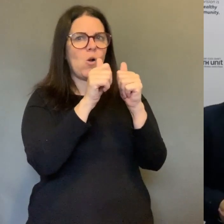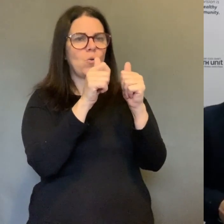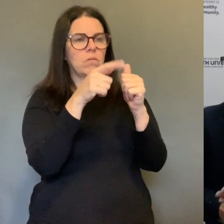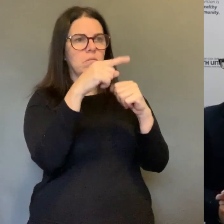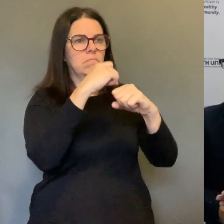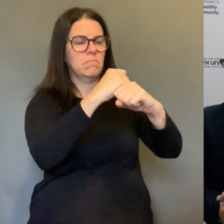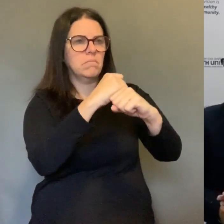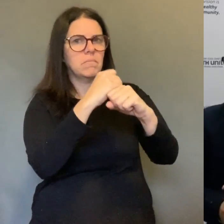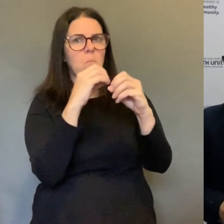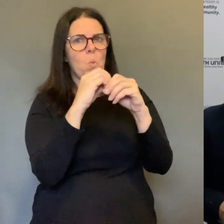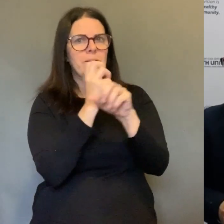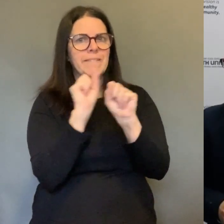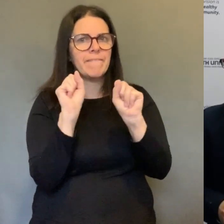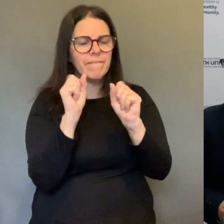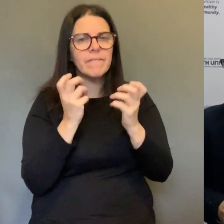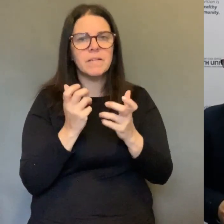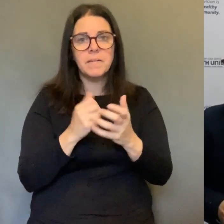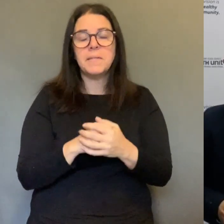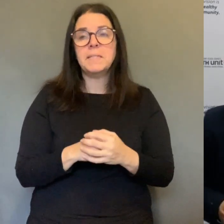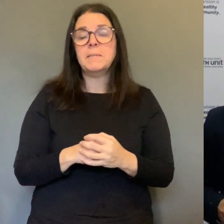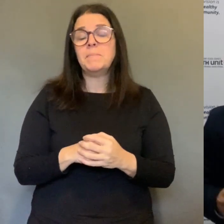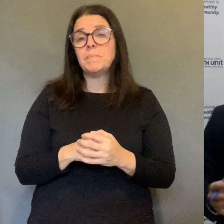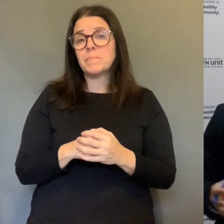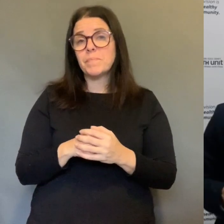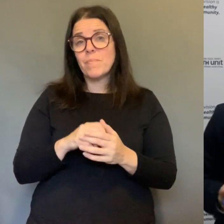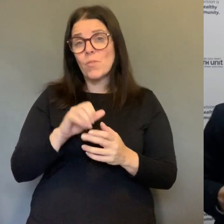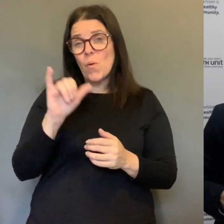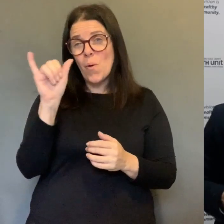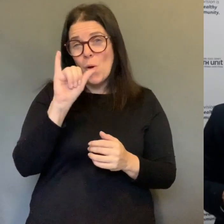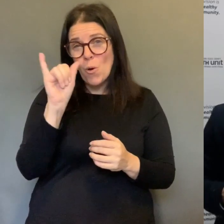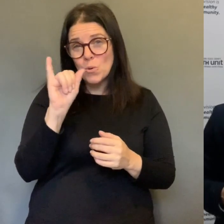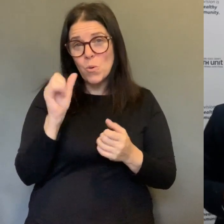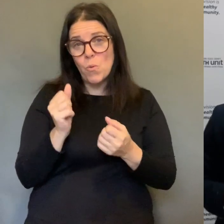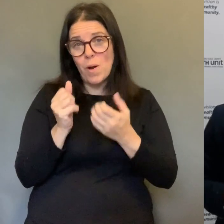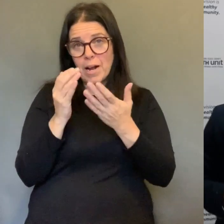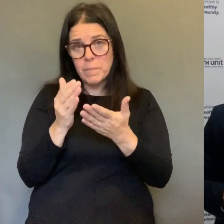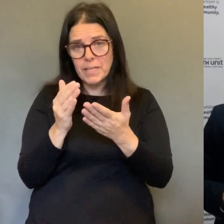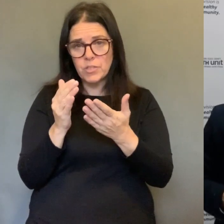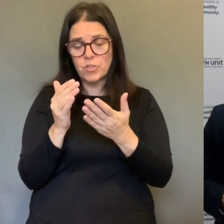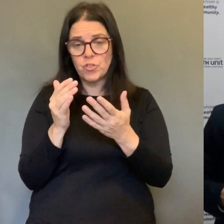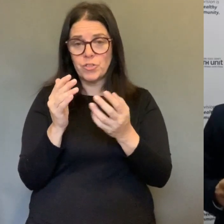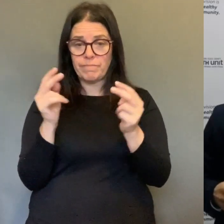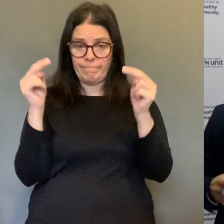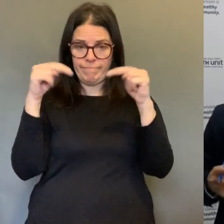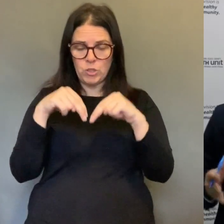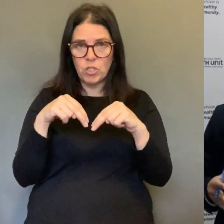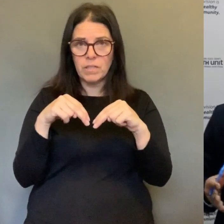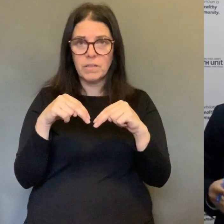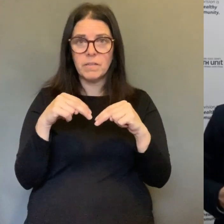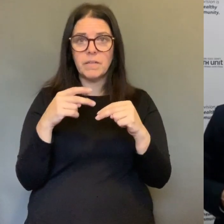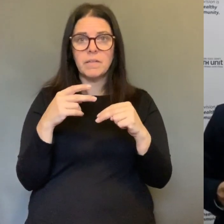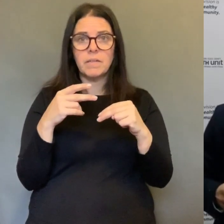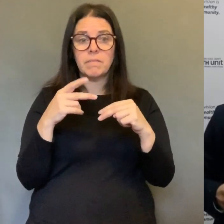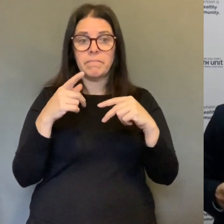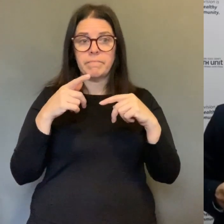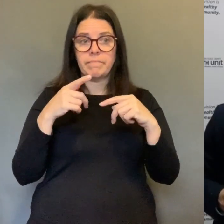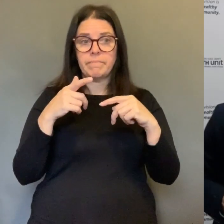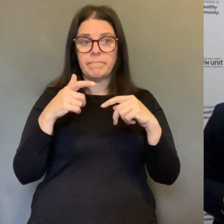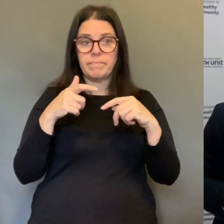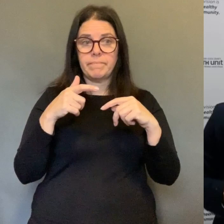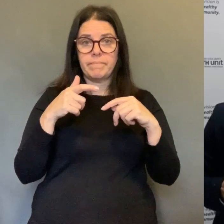hospital back to the long-term care home or retirement home. So all these measures we are trying to do to keep that vulnerable population